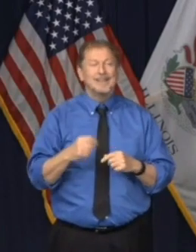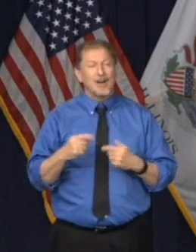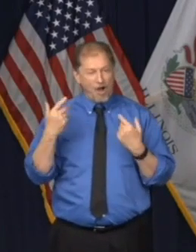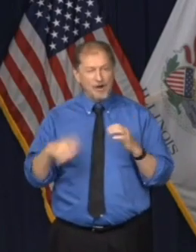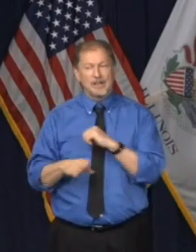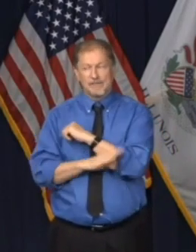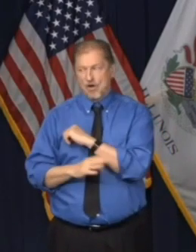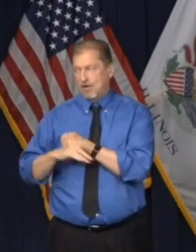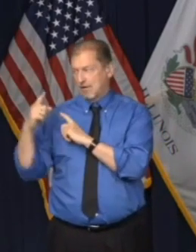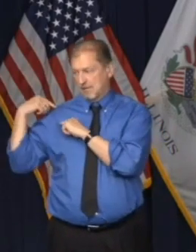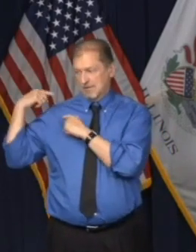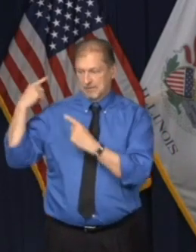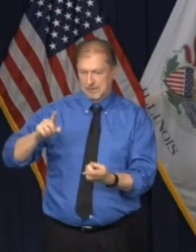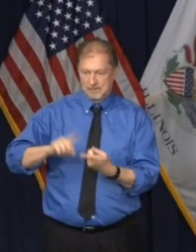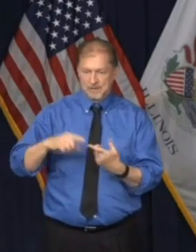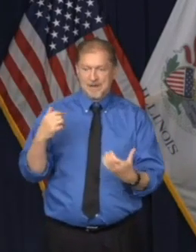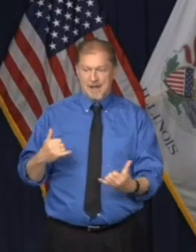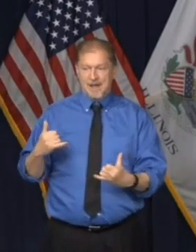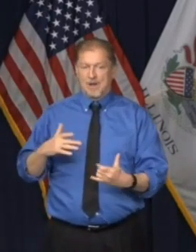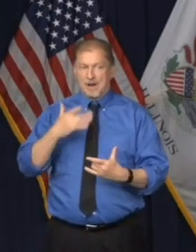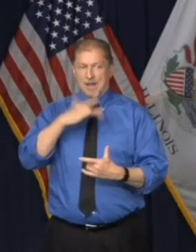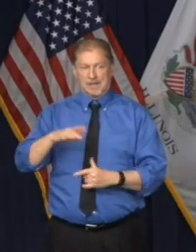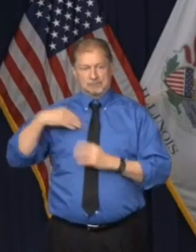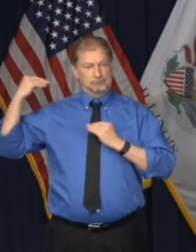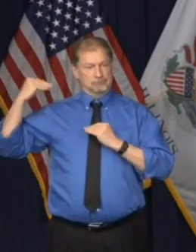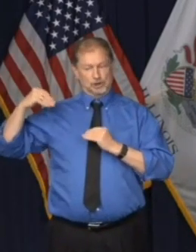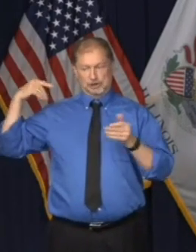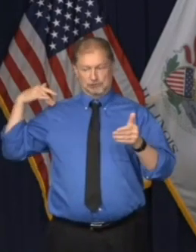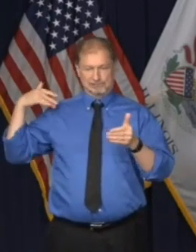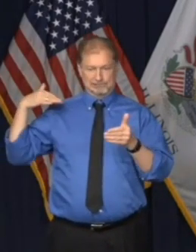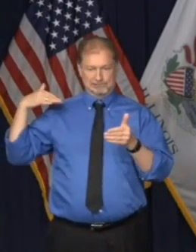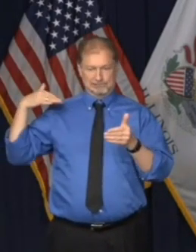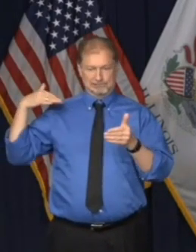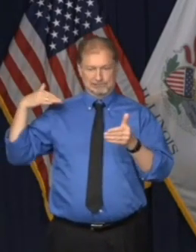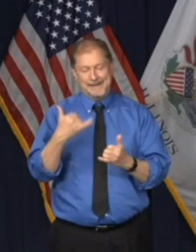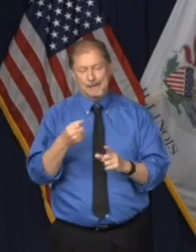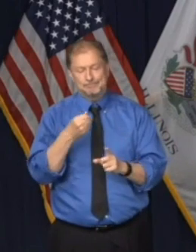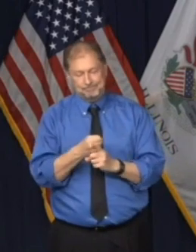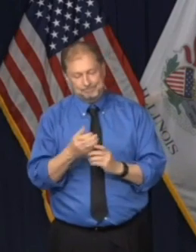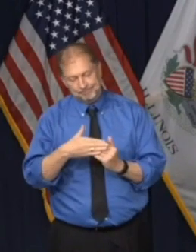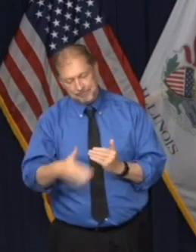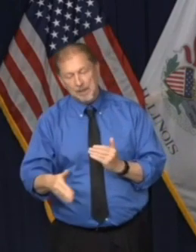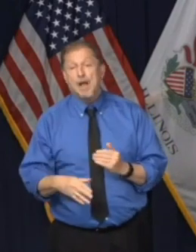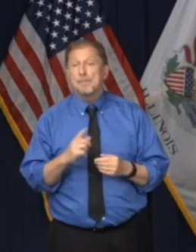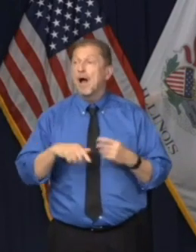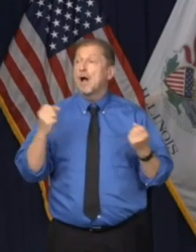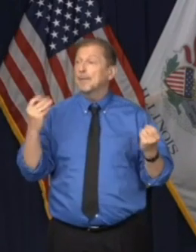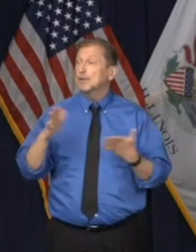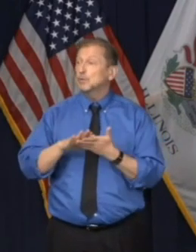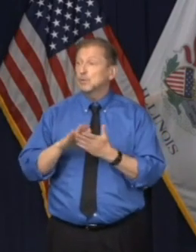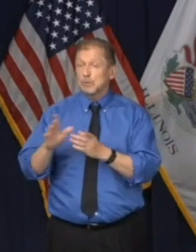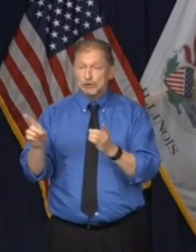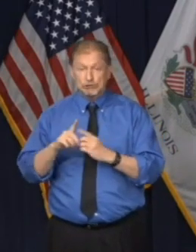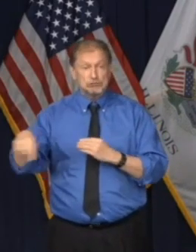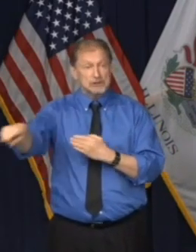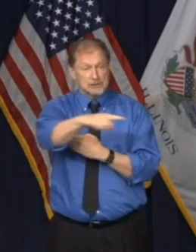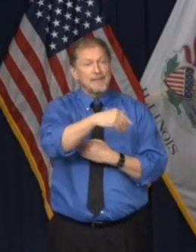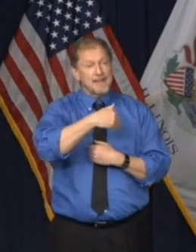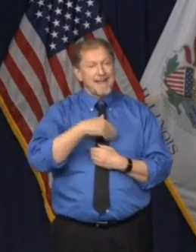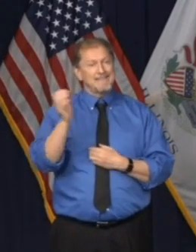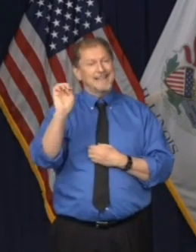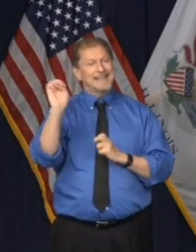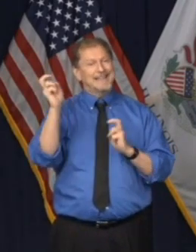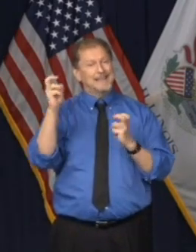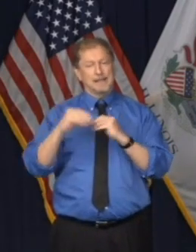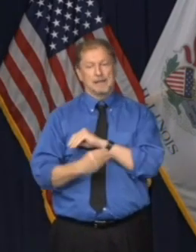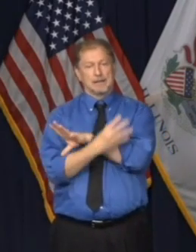is very important that teachers and school districts have implemented either e-learning or some other form of distance learning,